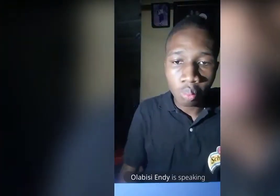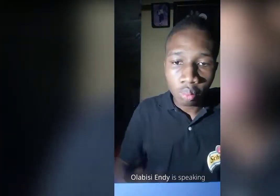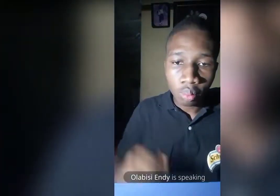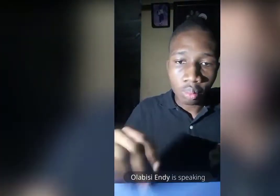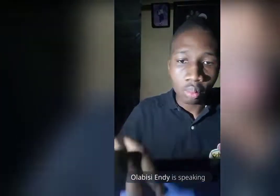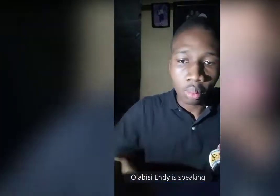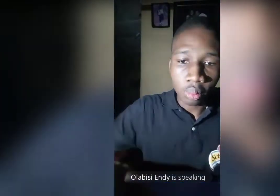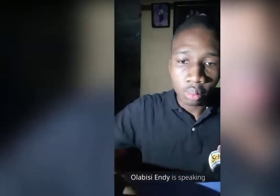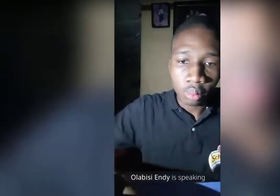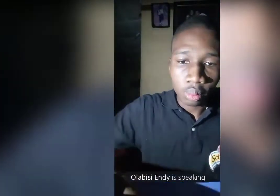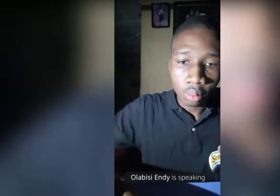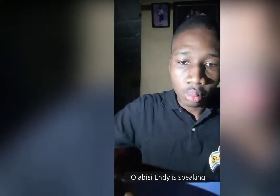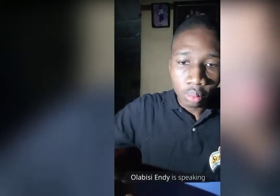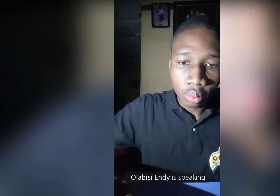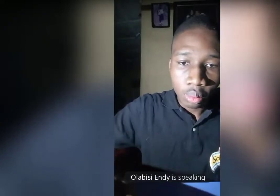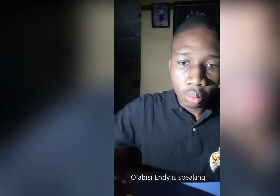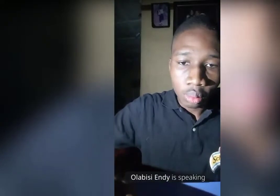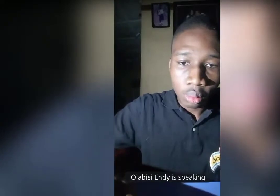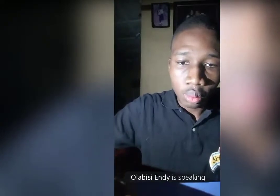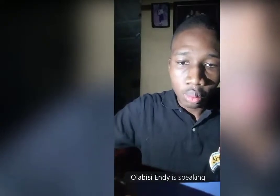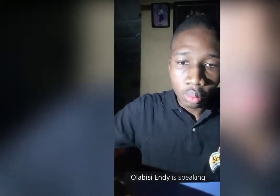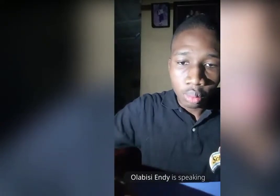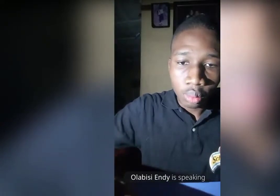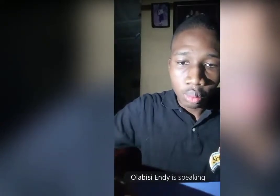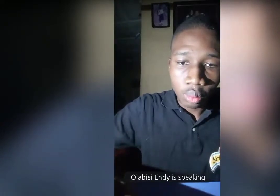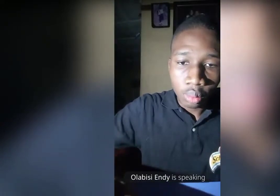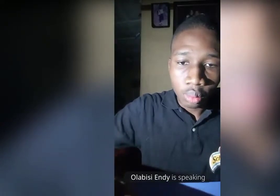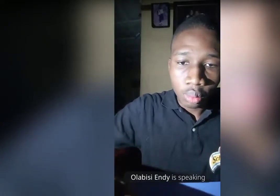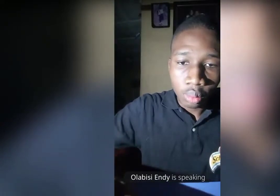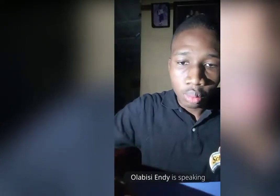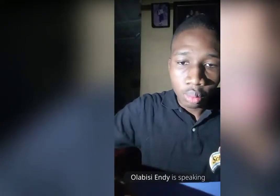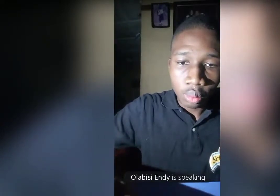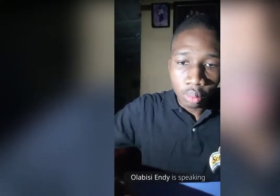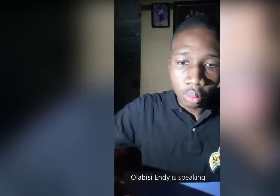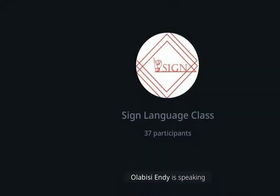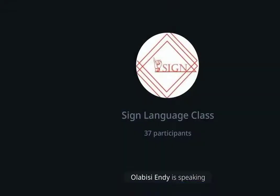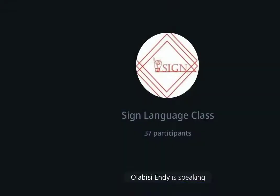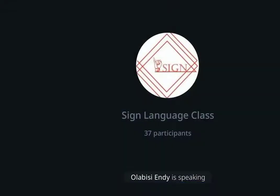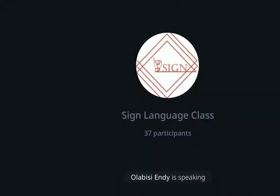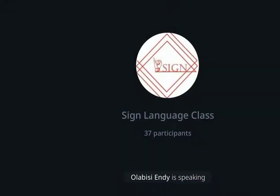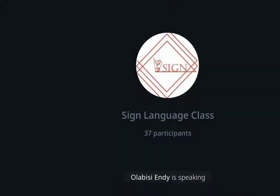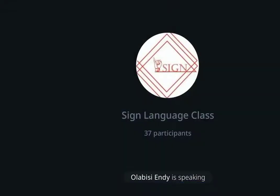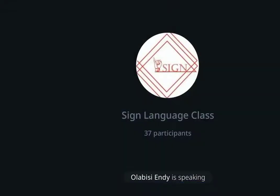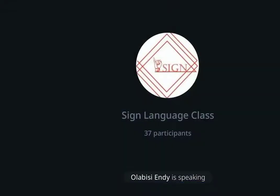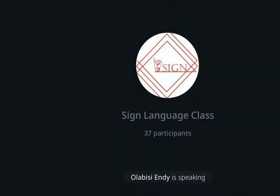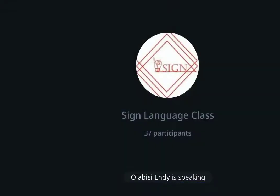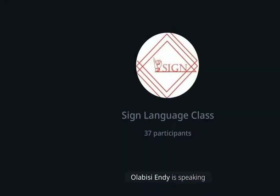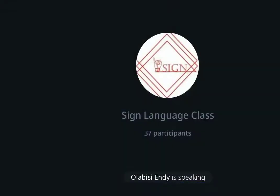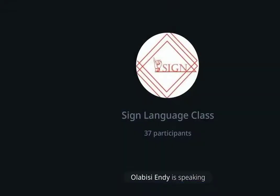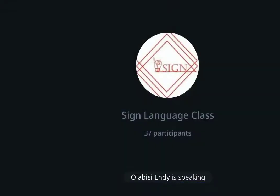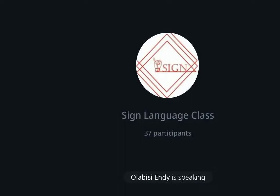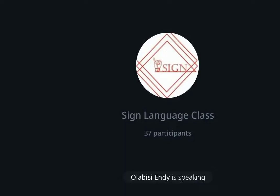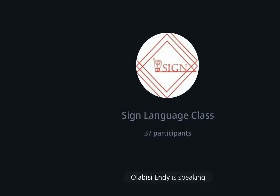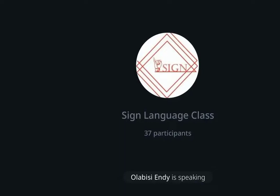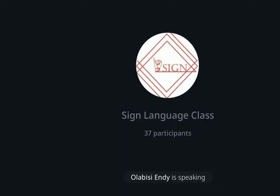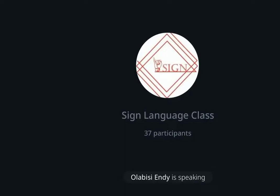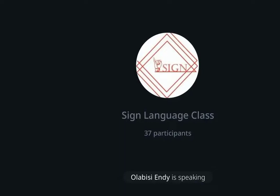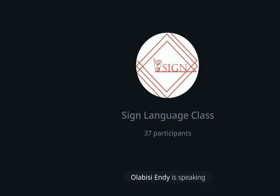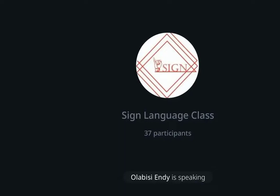class, and you have justified our efforts thus far. Thank you indeed. Although we understand that there are